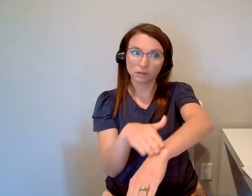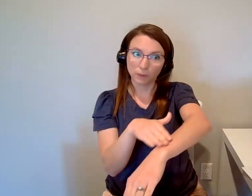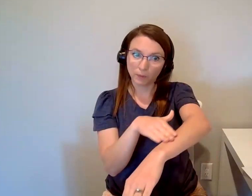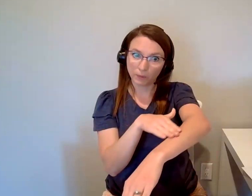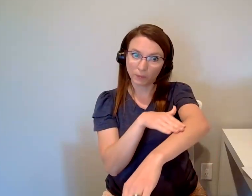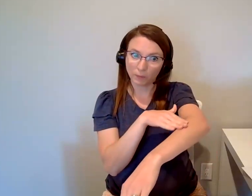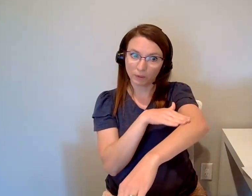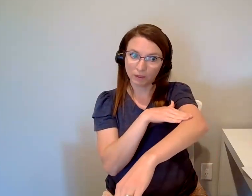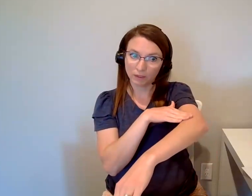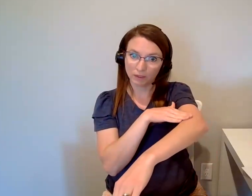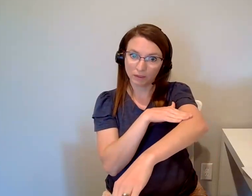slow,